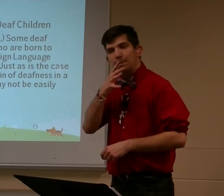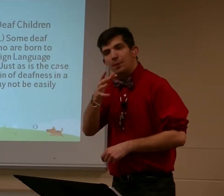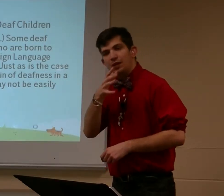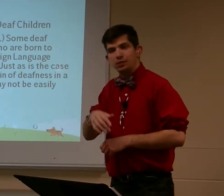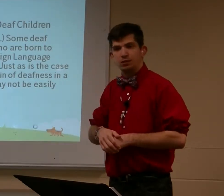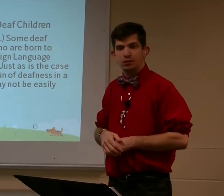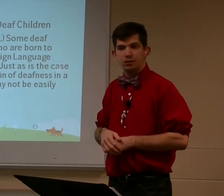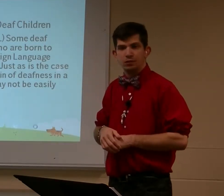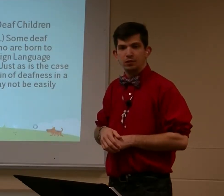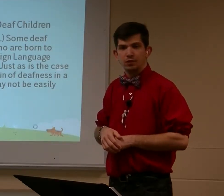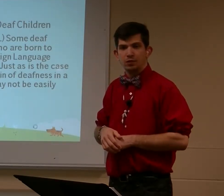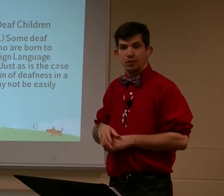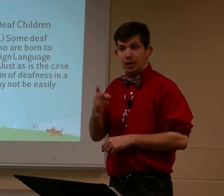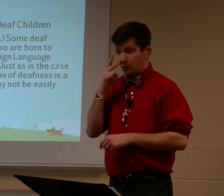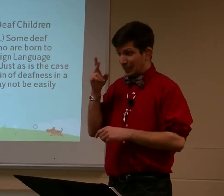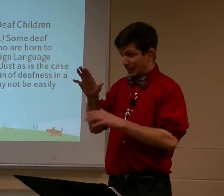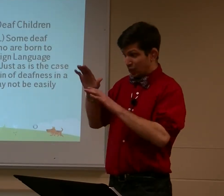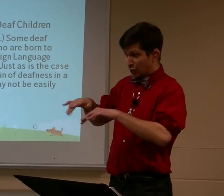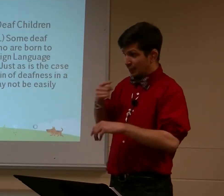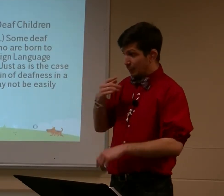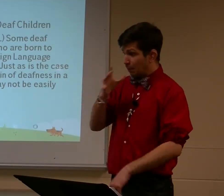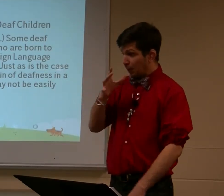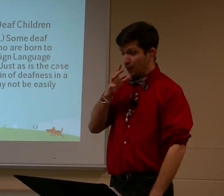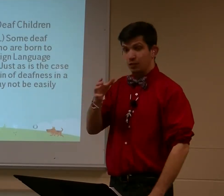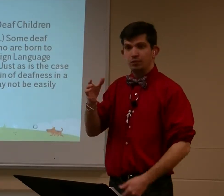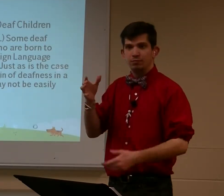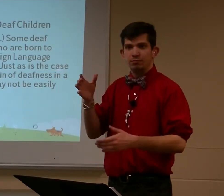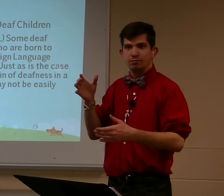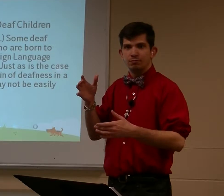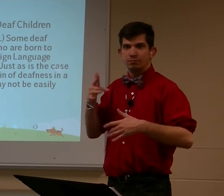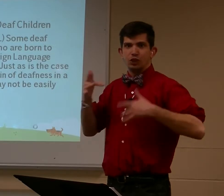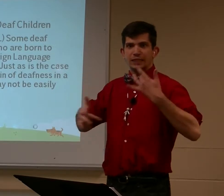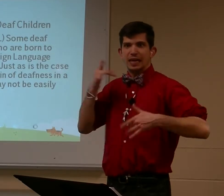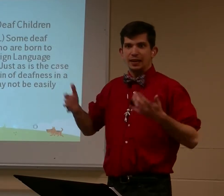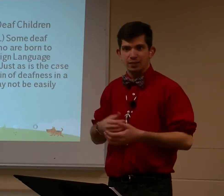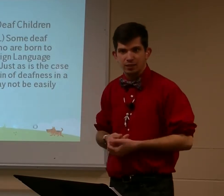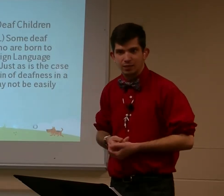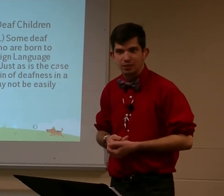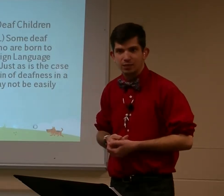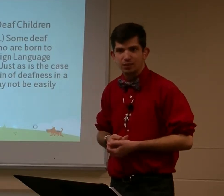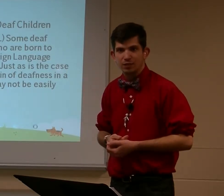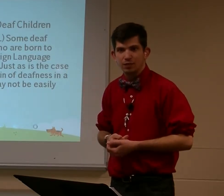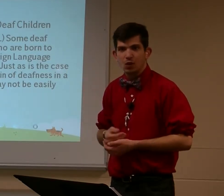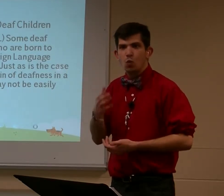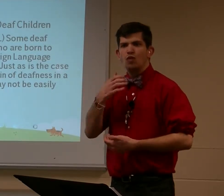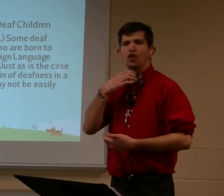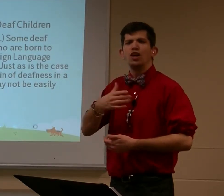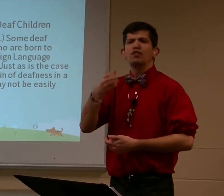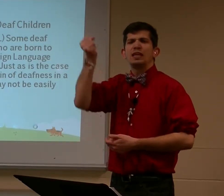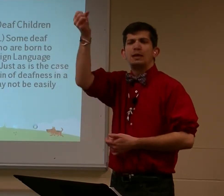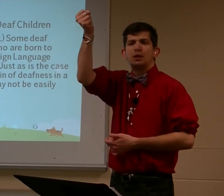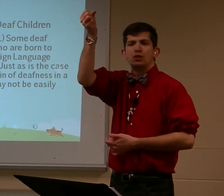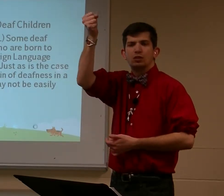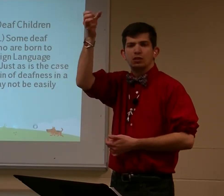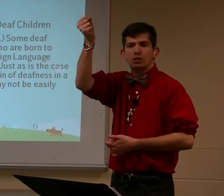mama. And when they see that child say mama, they're excited. or if they're hungry, they say milk.